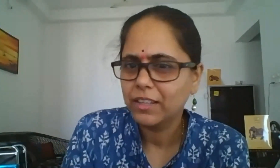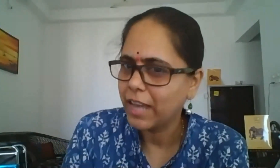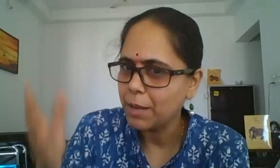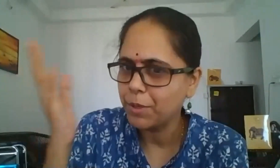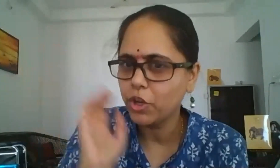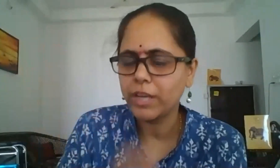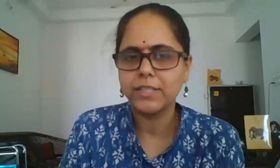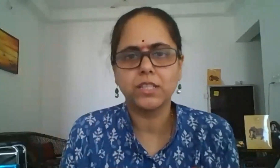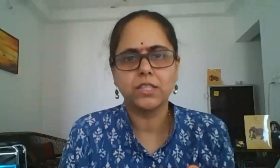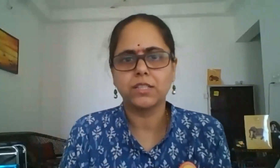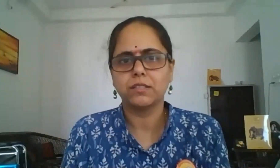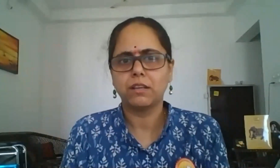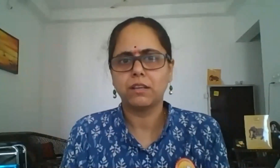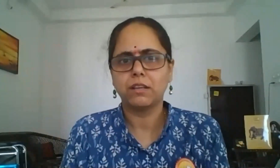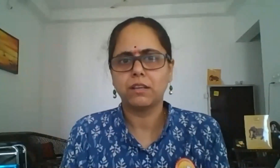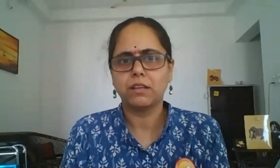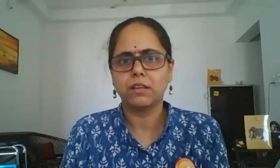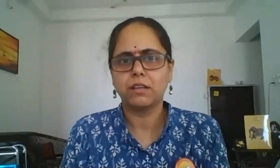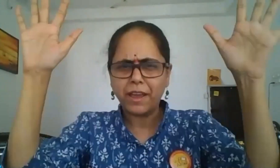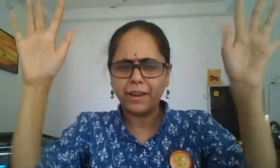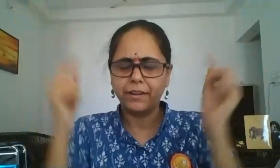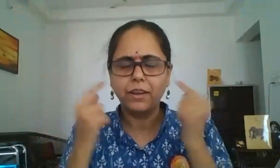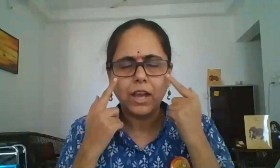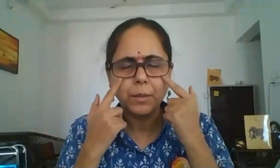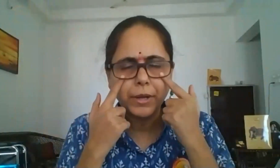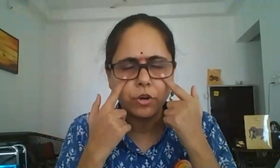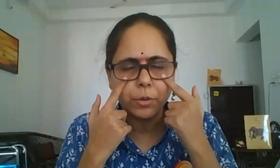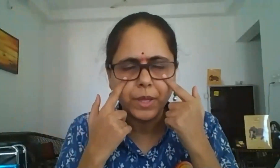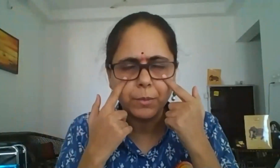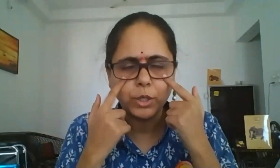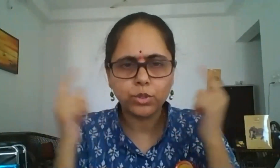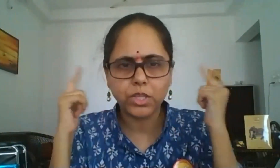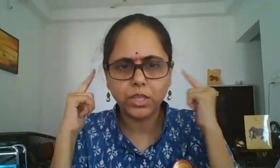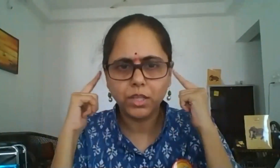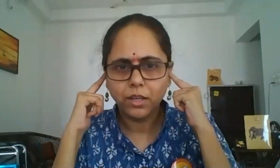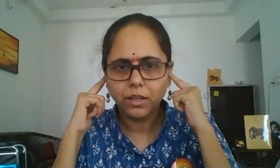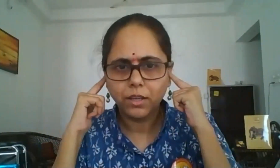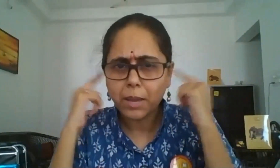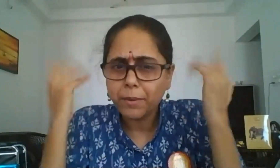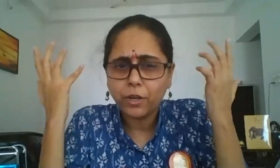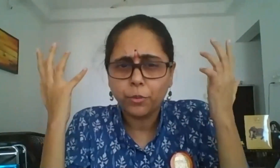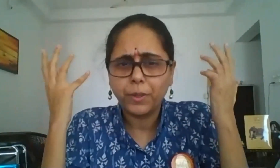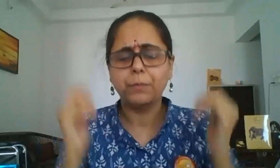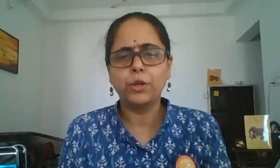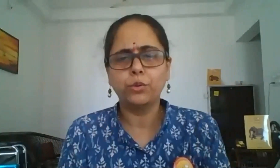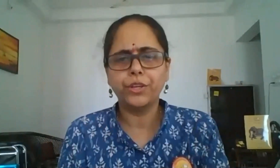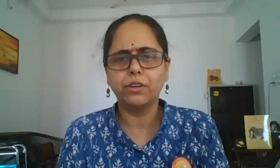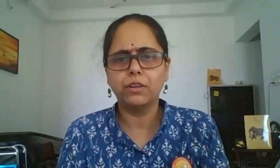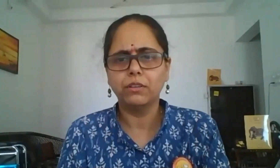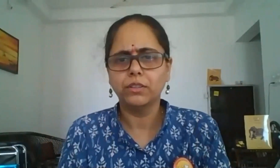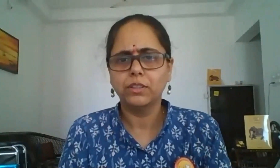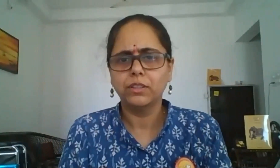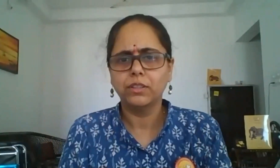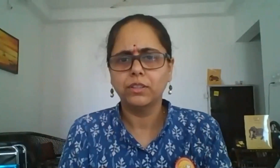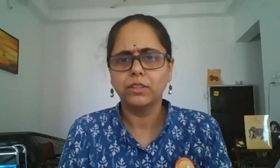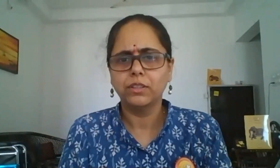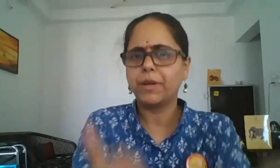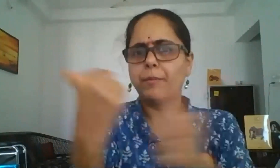Type in your answers. I have had, I might not be able to see, I might not be able to hear, I might be on